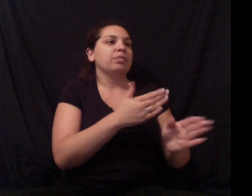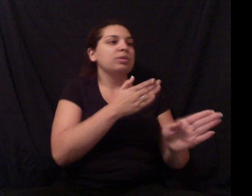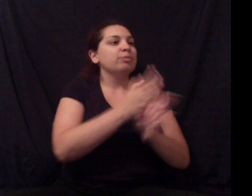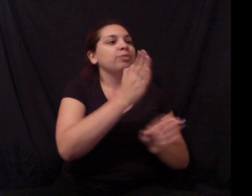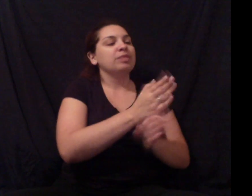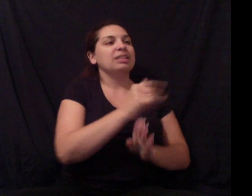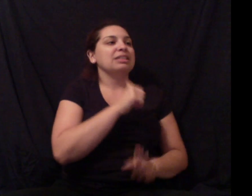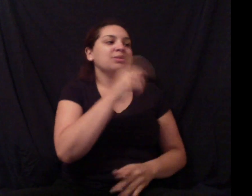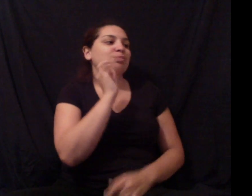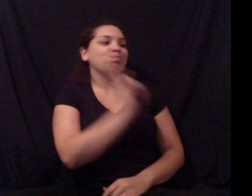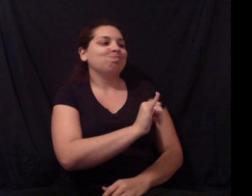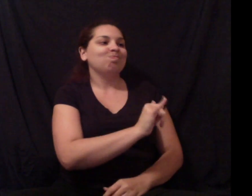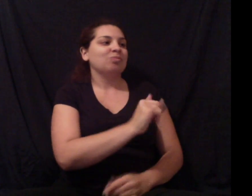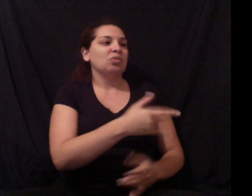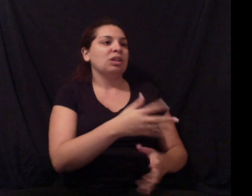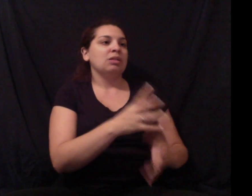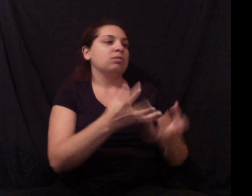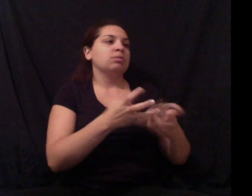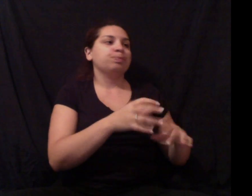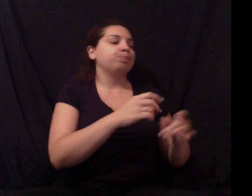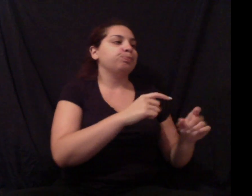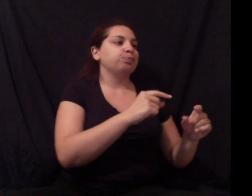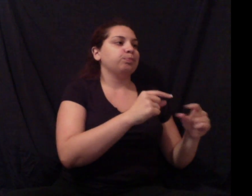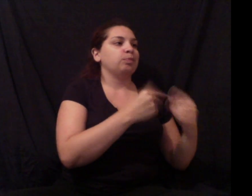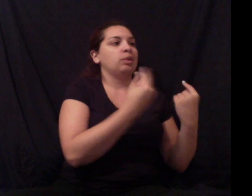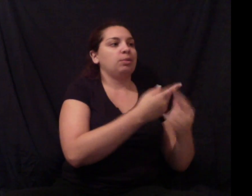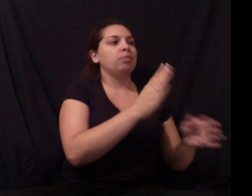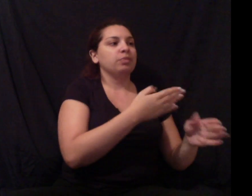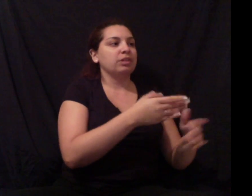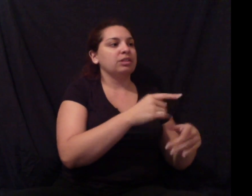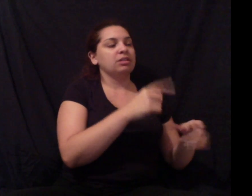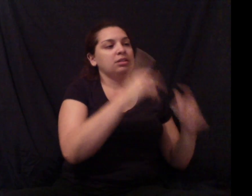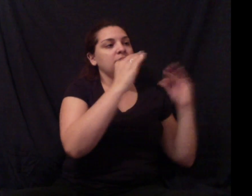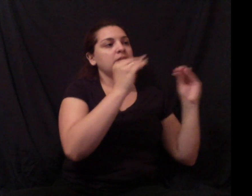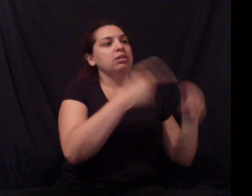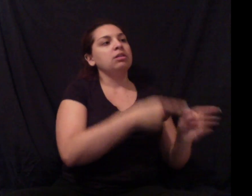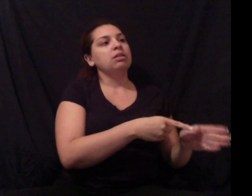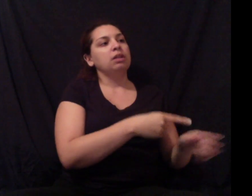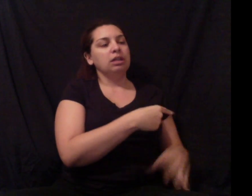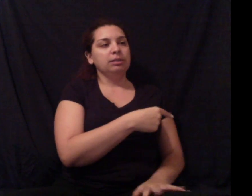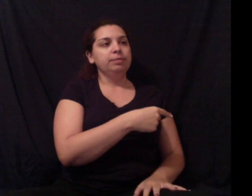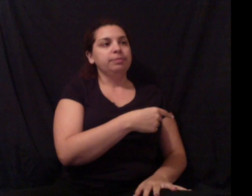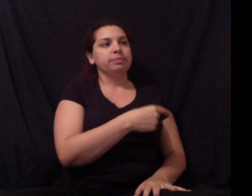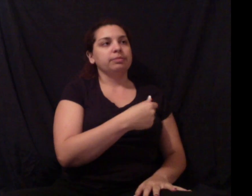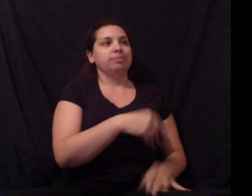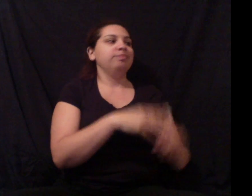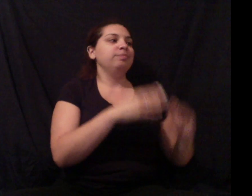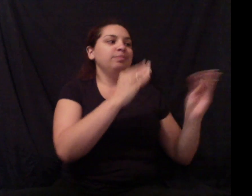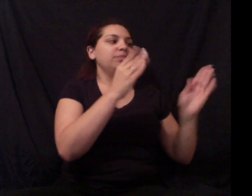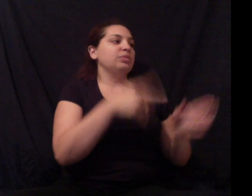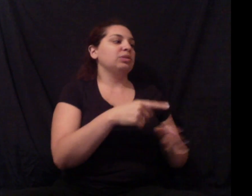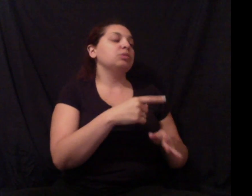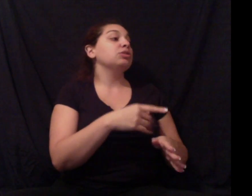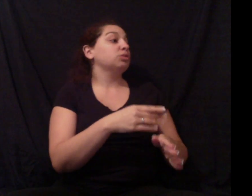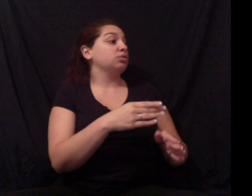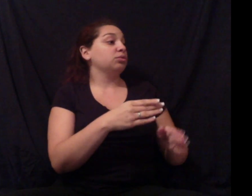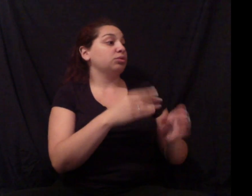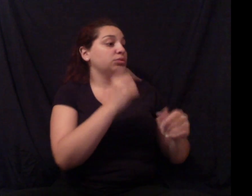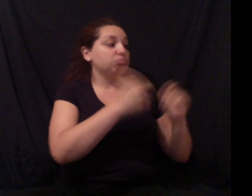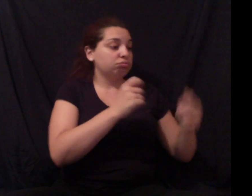music major. Didn't want to do that. Didn't want to be a band teacher. So I was man, I got to get, because teaching drum lessons is fun,